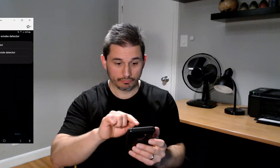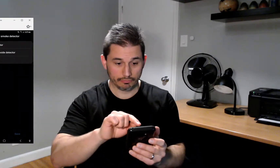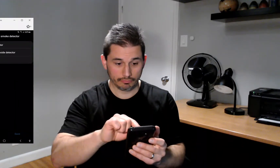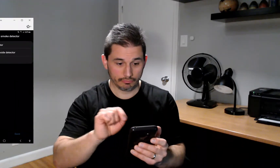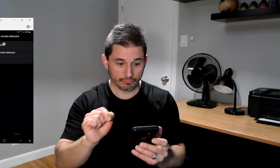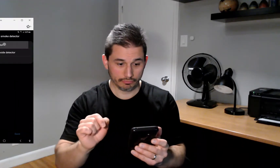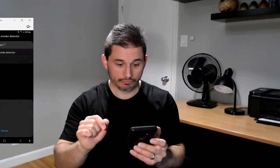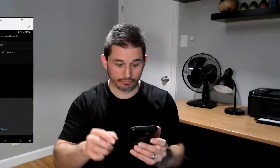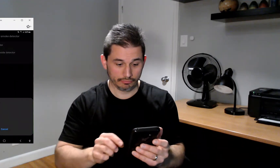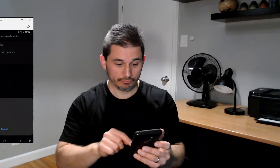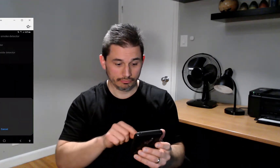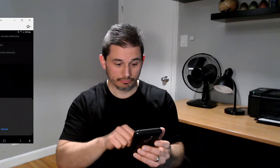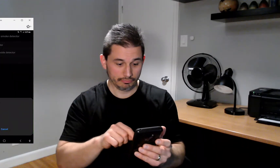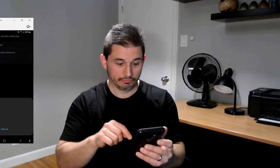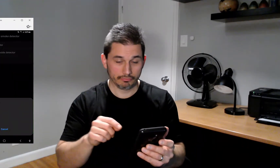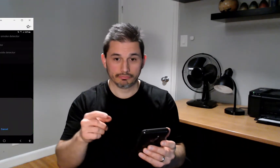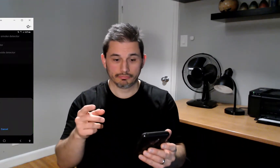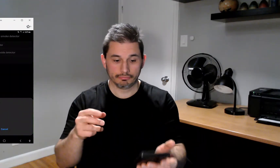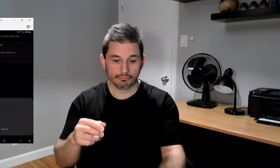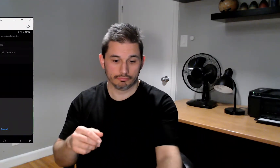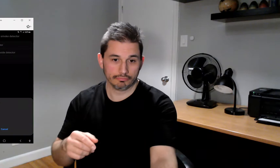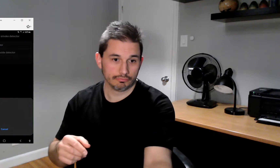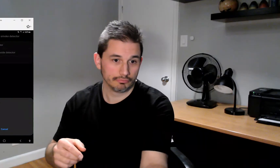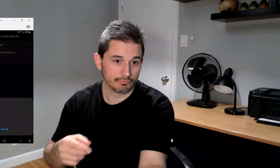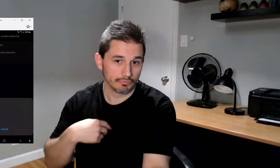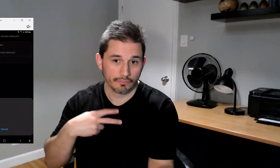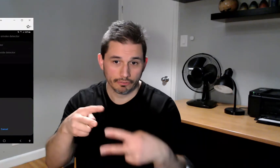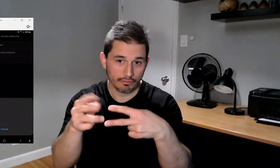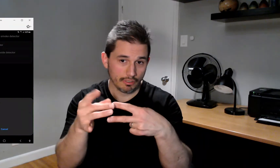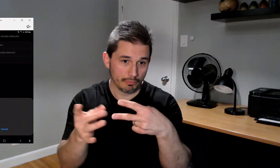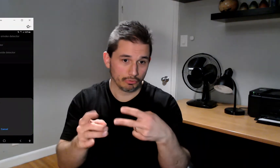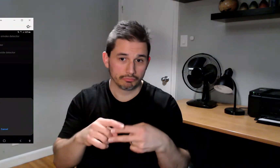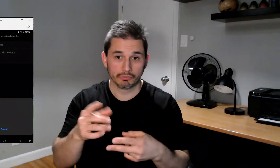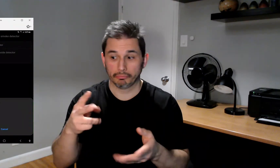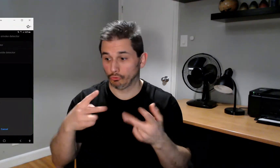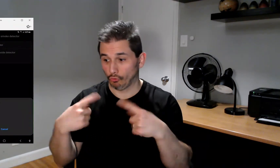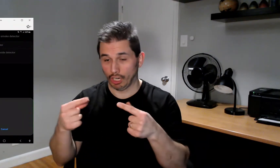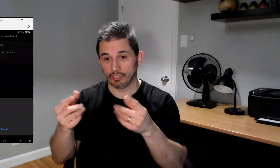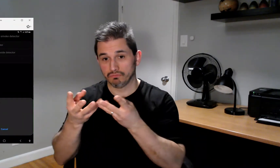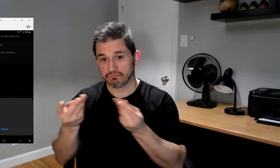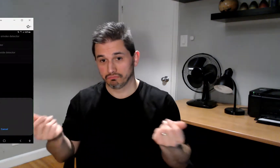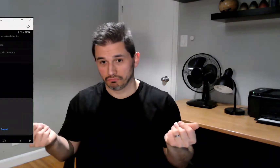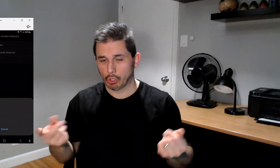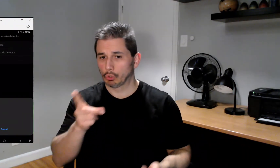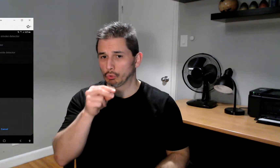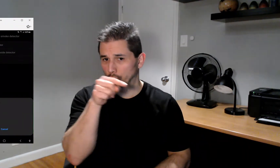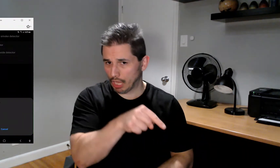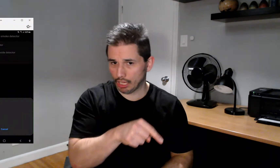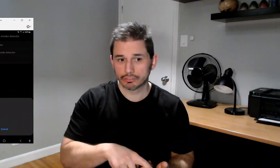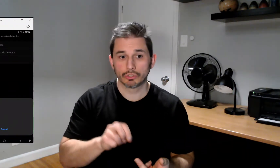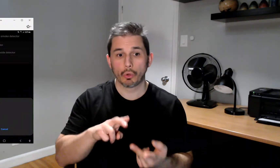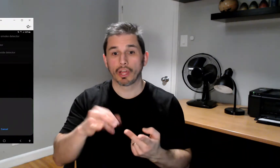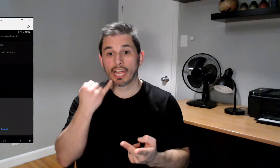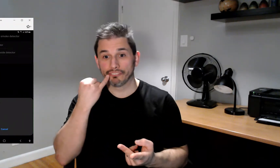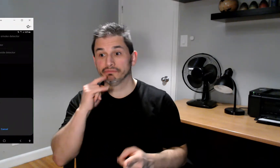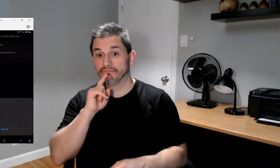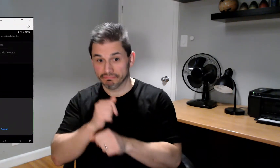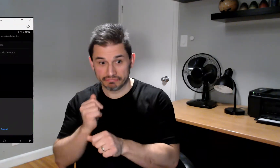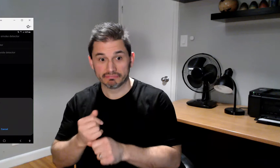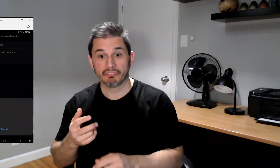detects smoke, then you have a couple options. So what to do when the smoke clears, or what to do